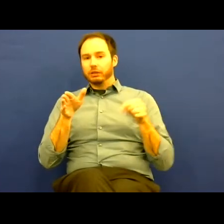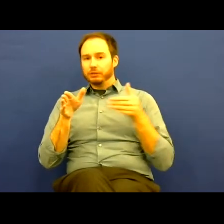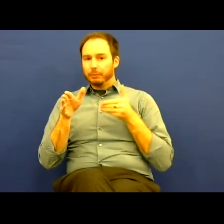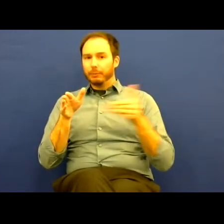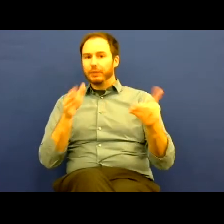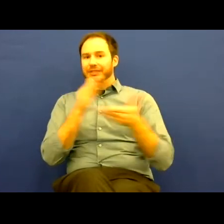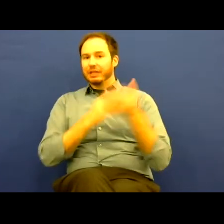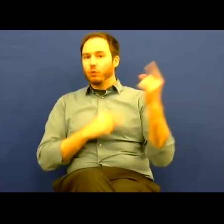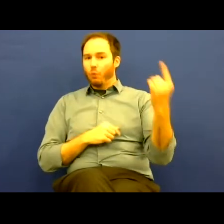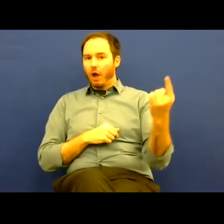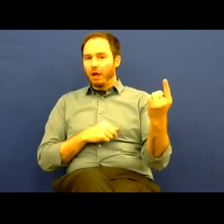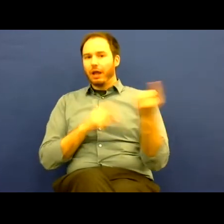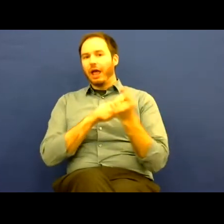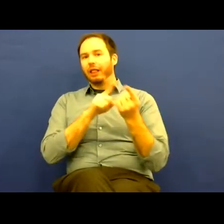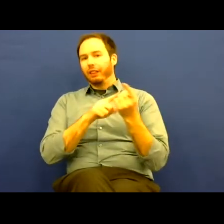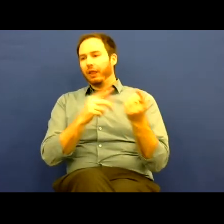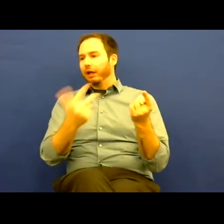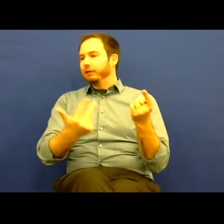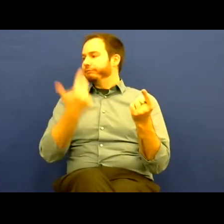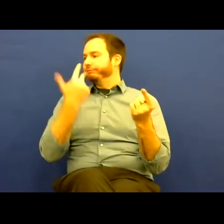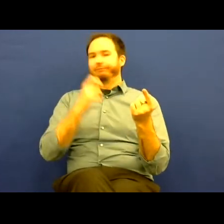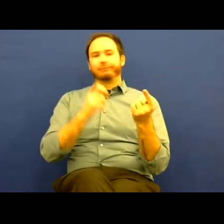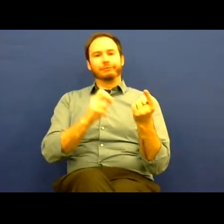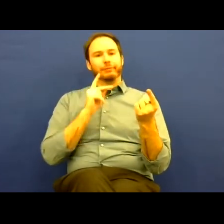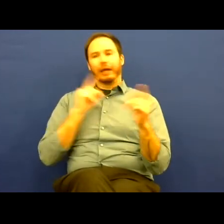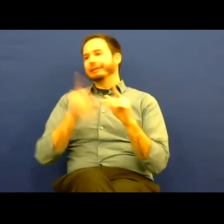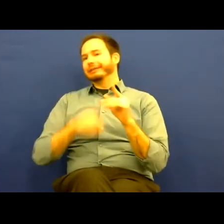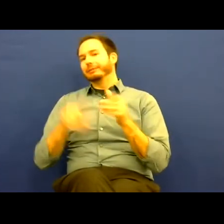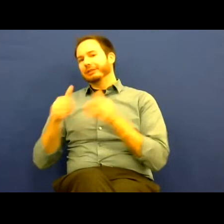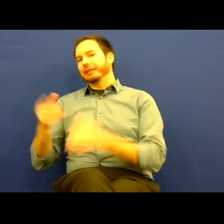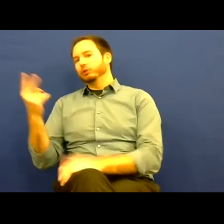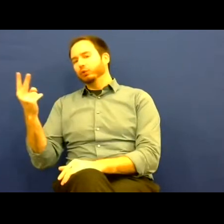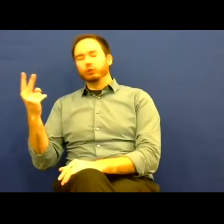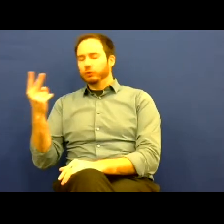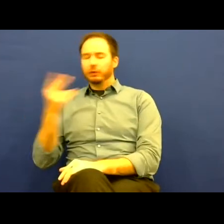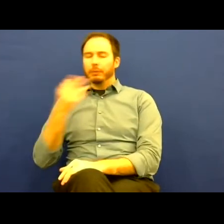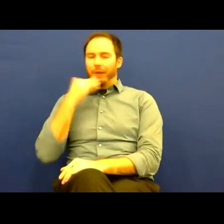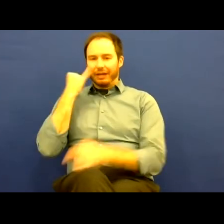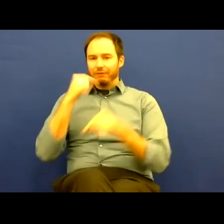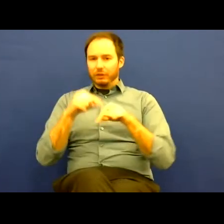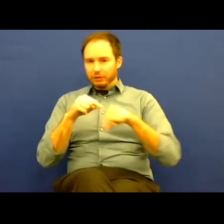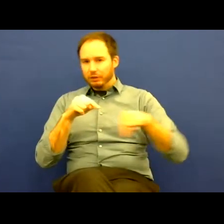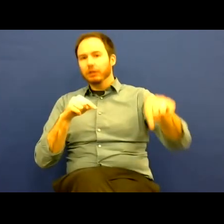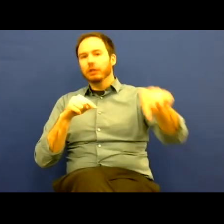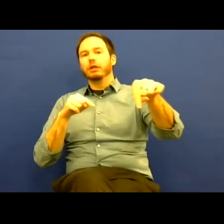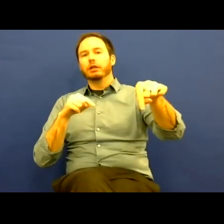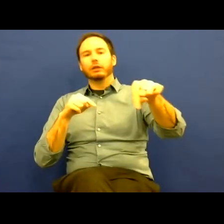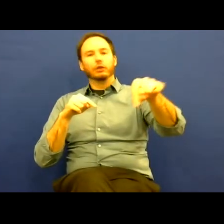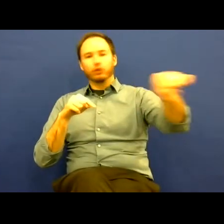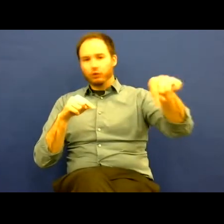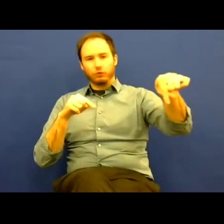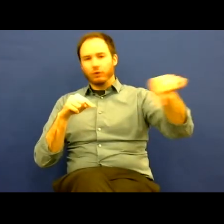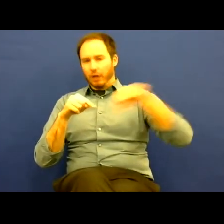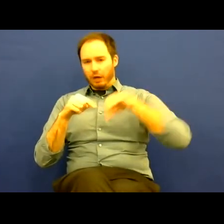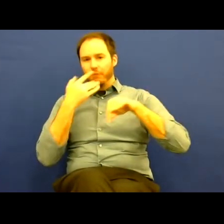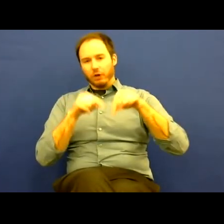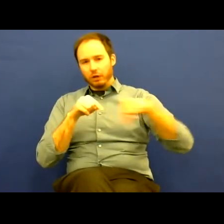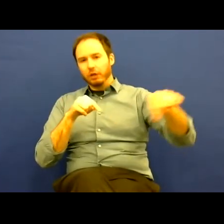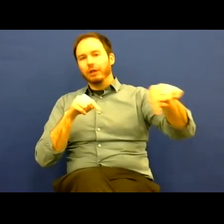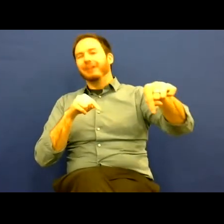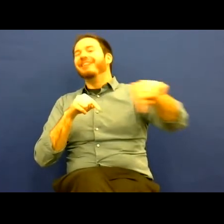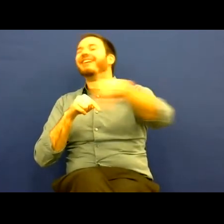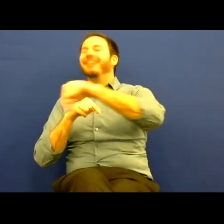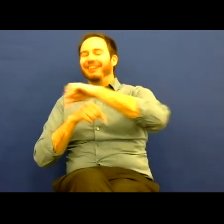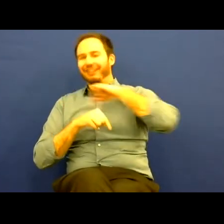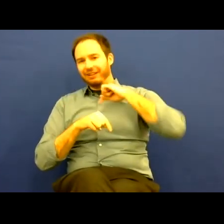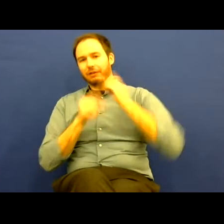section 1 and turn around and come back. It would be much easier if they loop around through section 2. So what we're doing